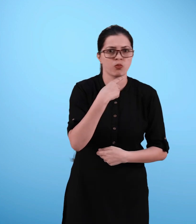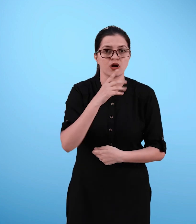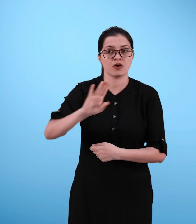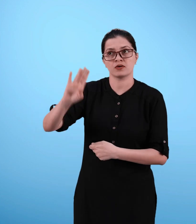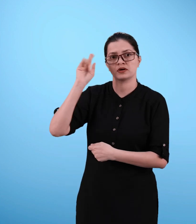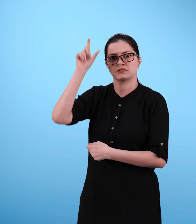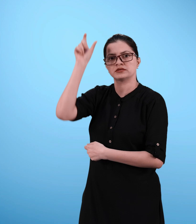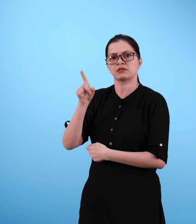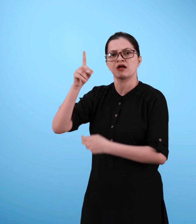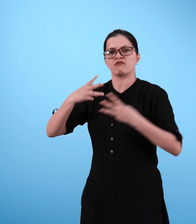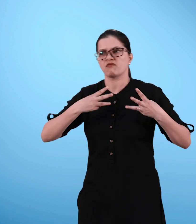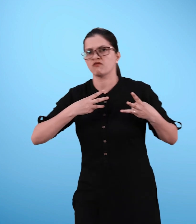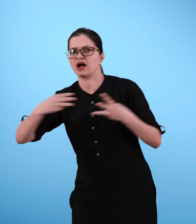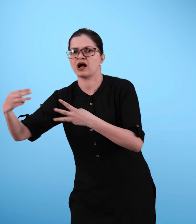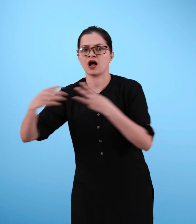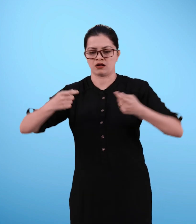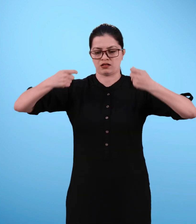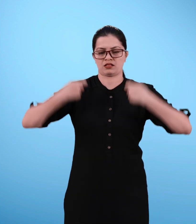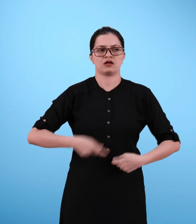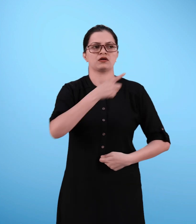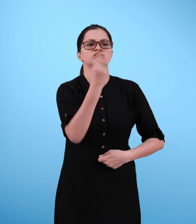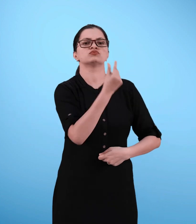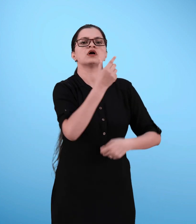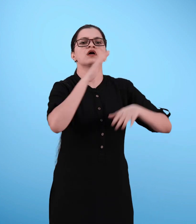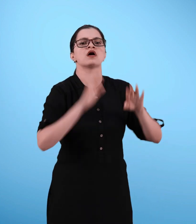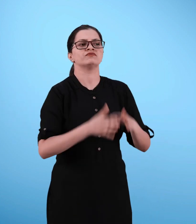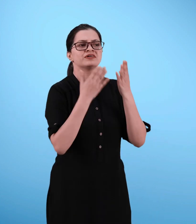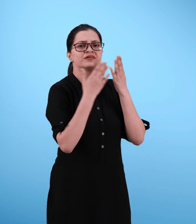Start. These were worn by warriors.